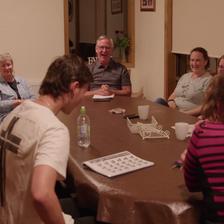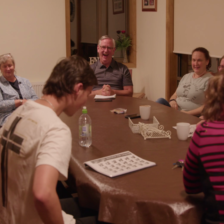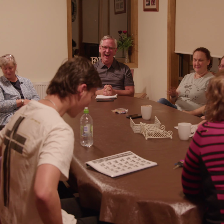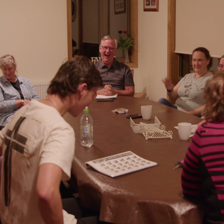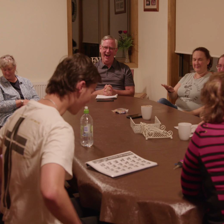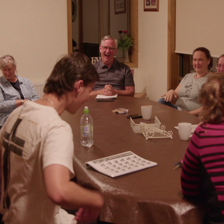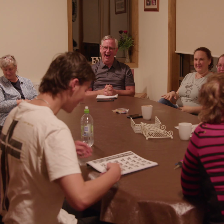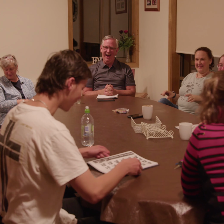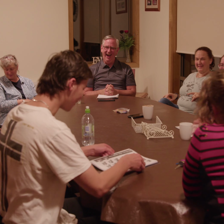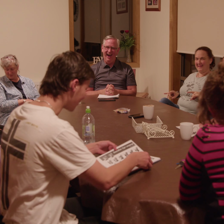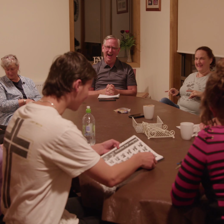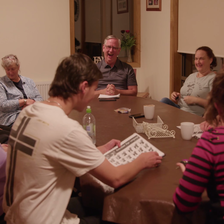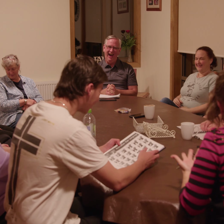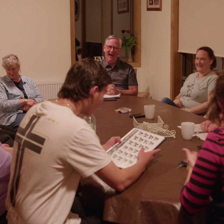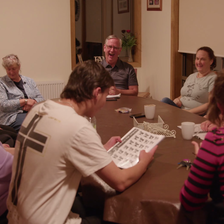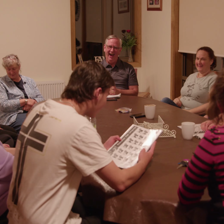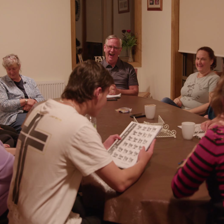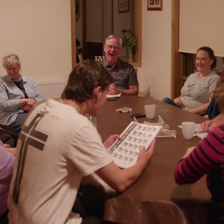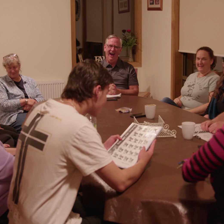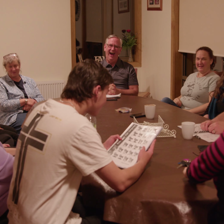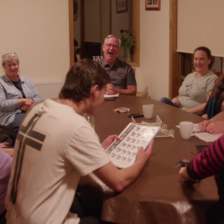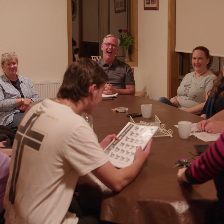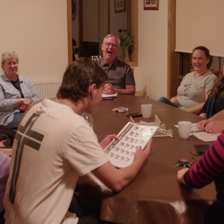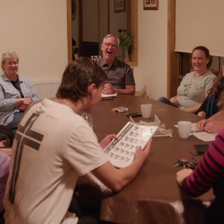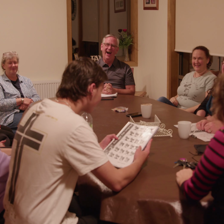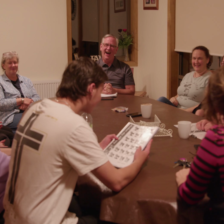Well, why do I gonna have to do the long one?